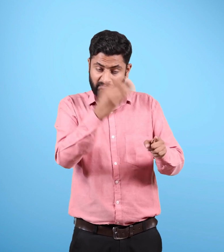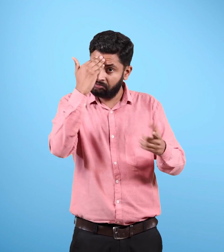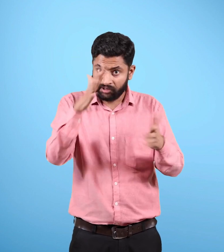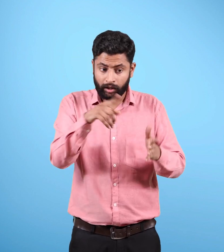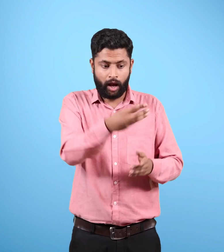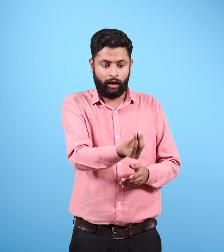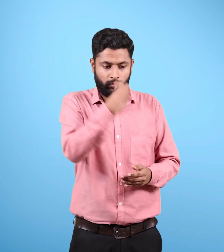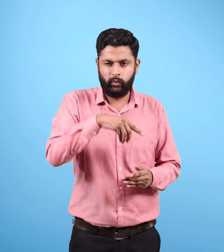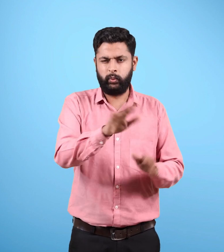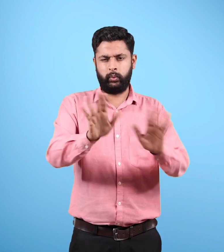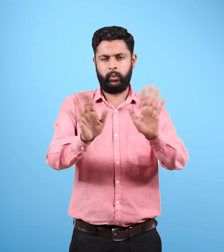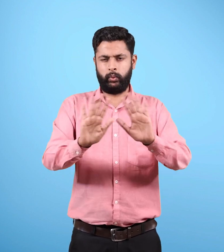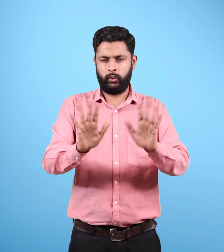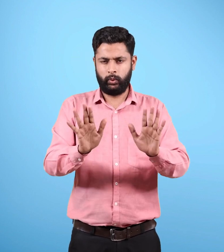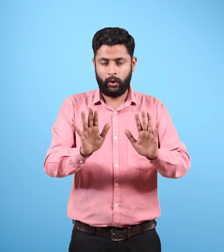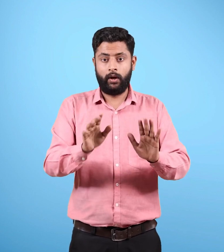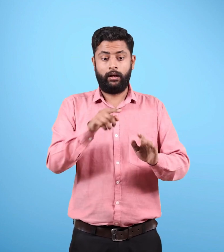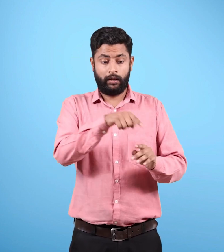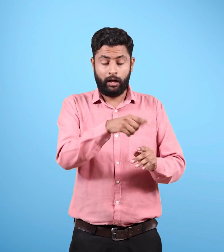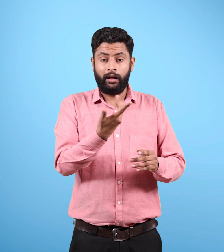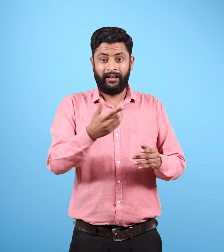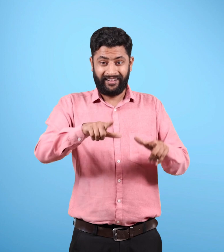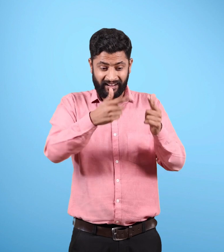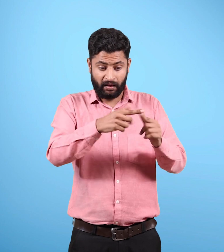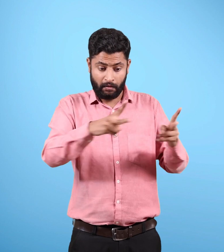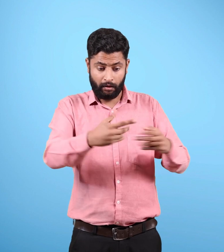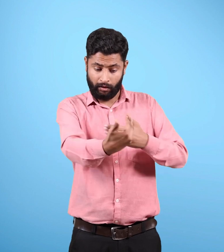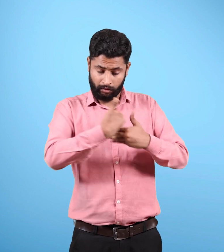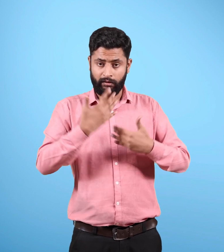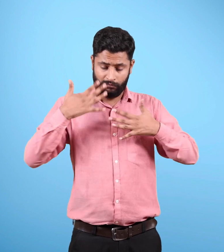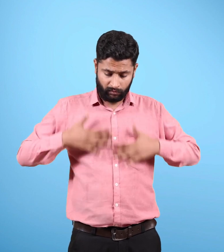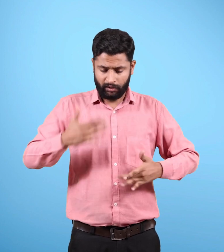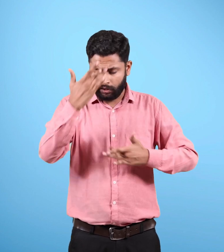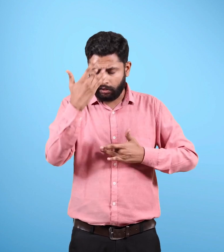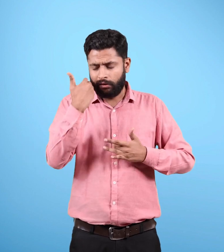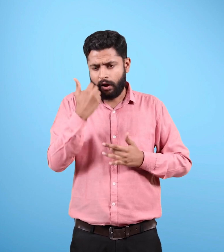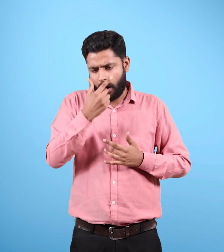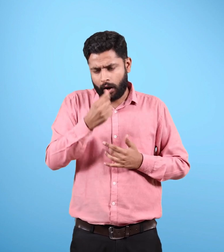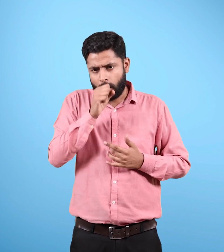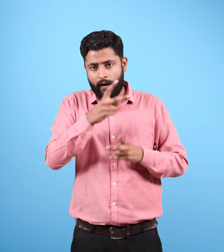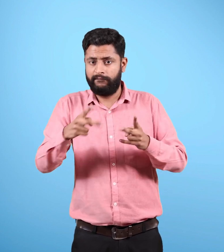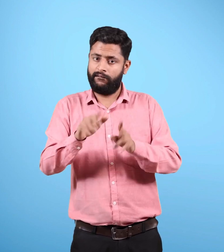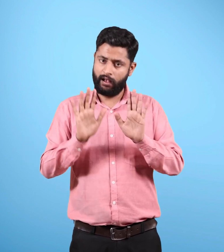plants around you to see if they are edible. Some plants could be poisonous.